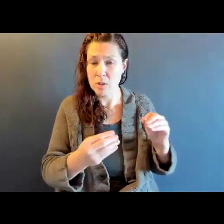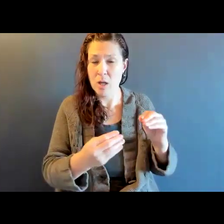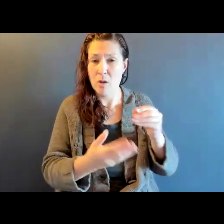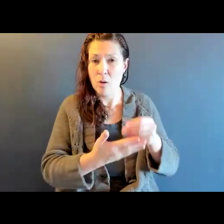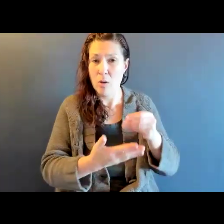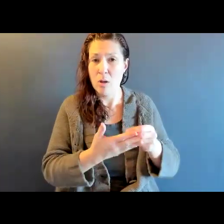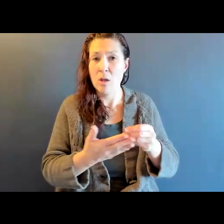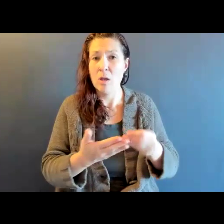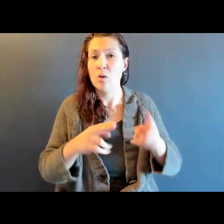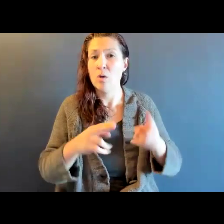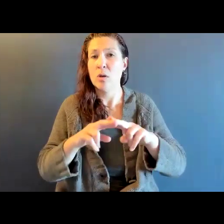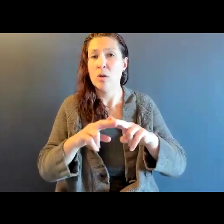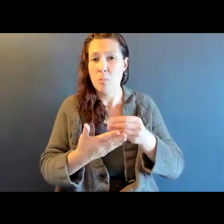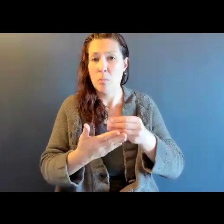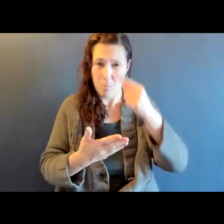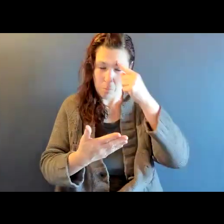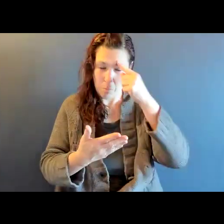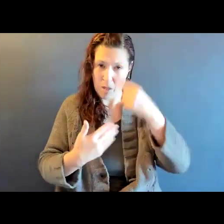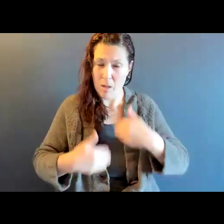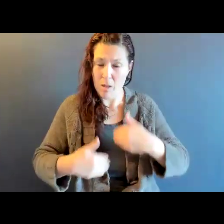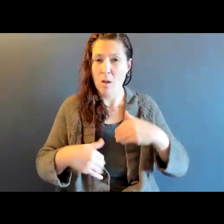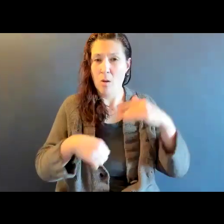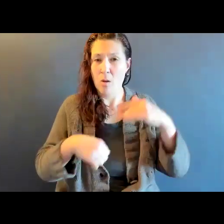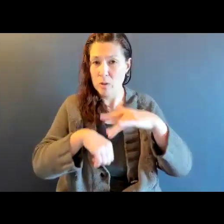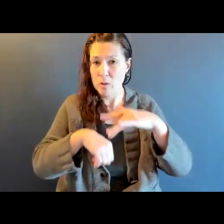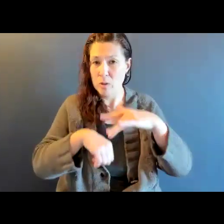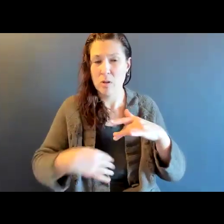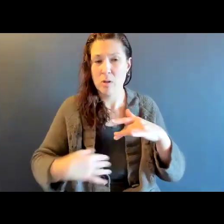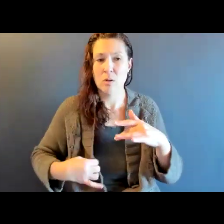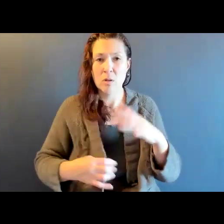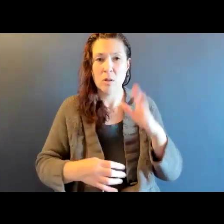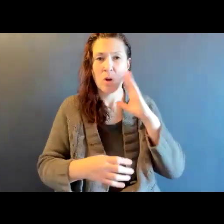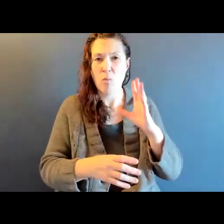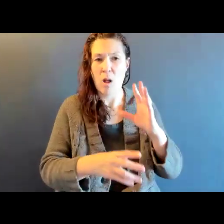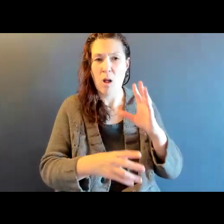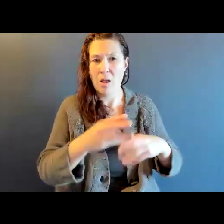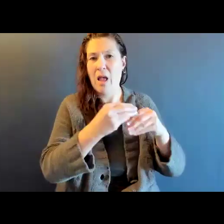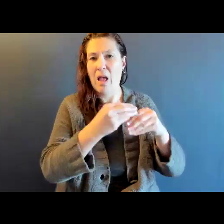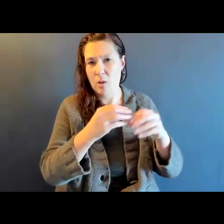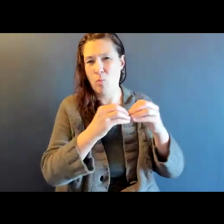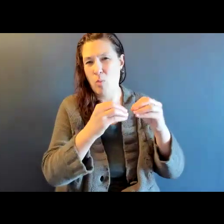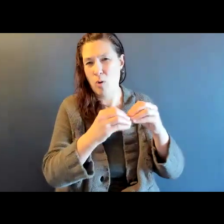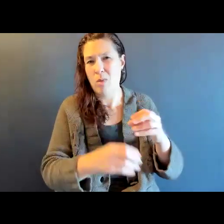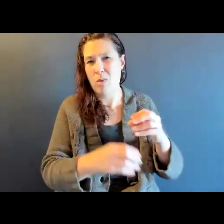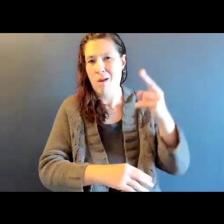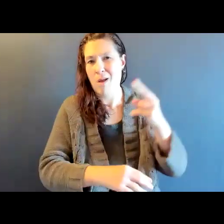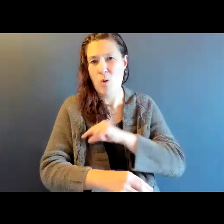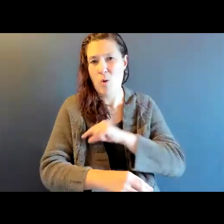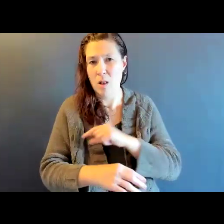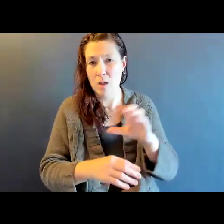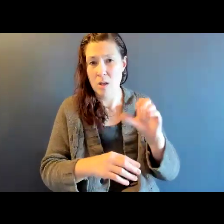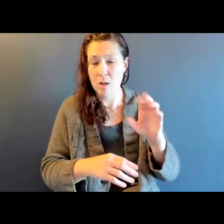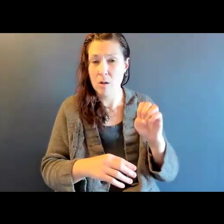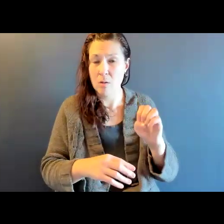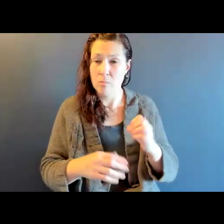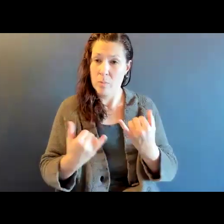health resources and services, which will contribute to the high-quality care that our students deserve. Retaining current staff will mean